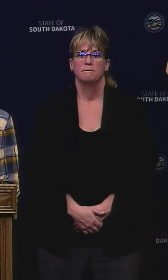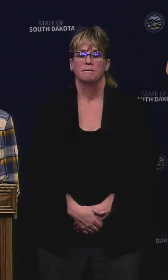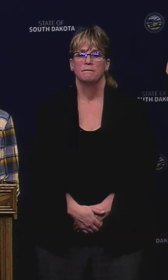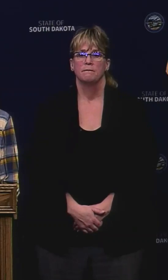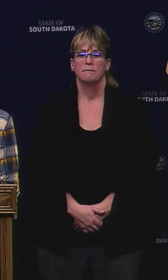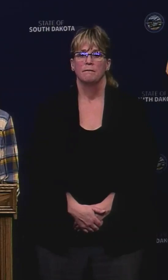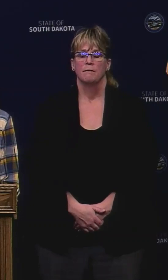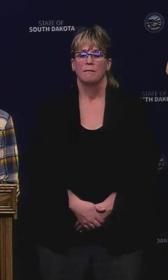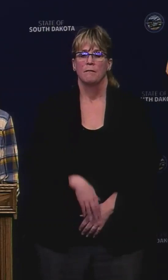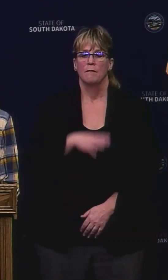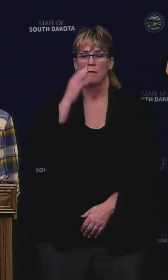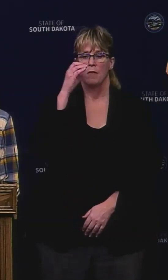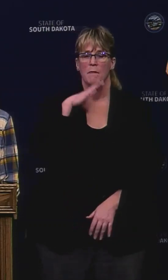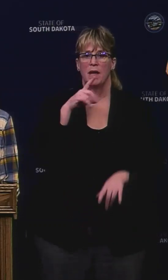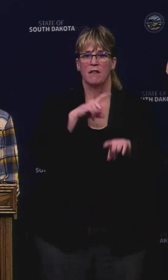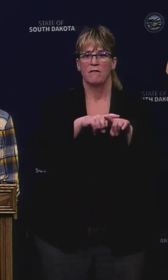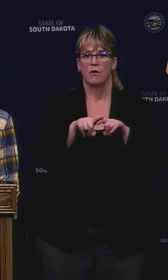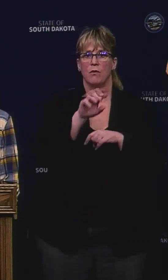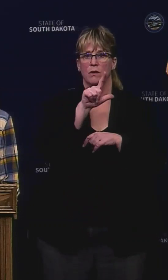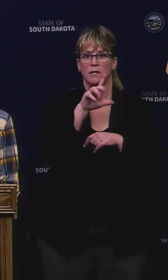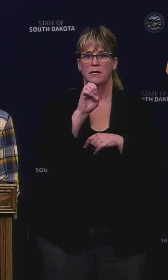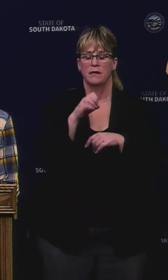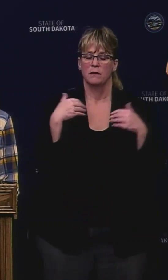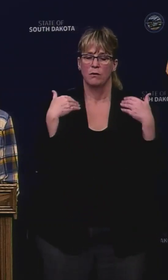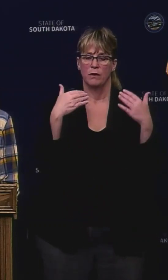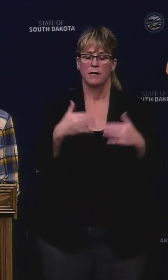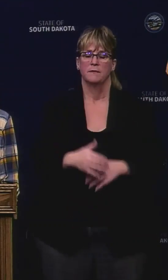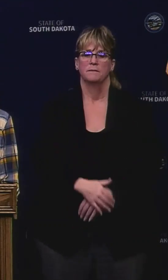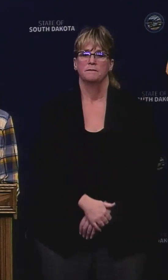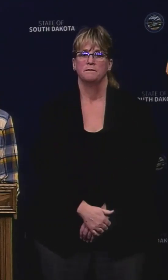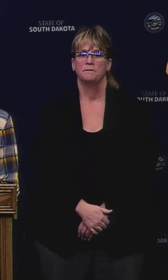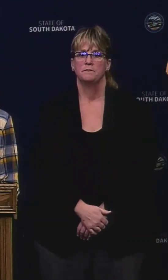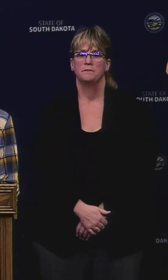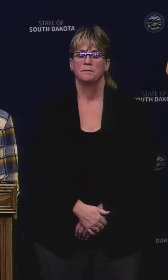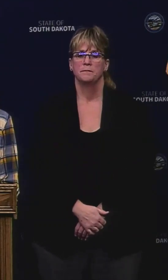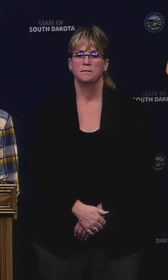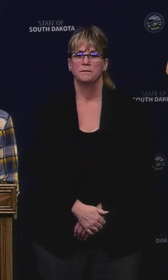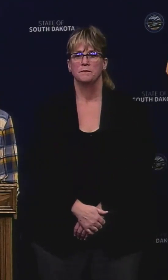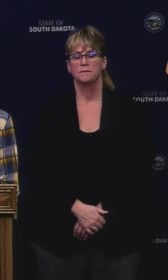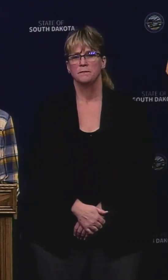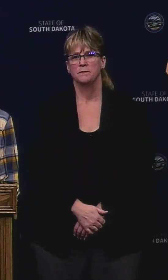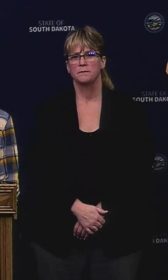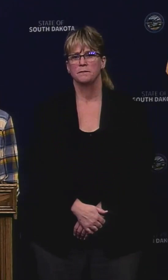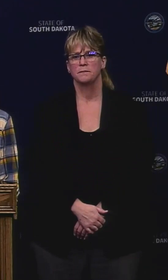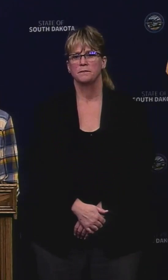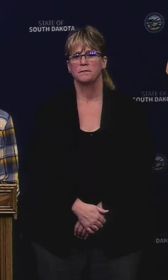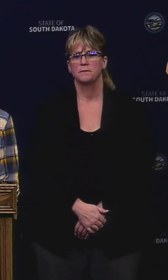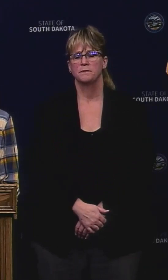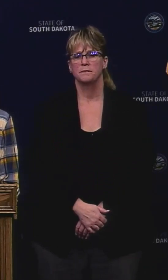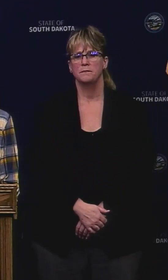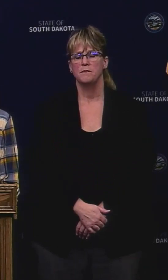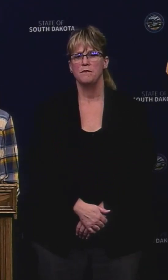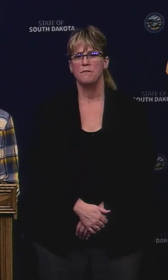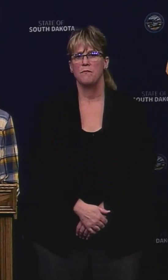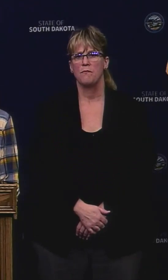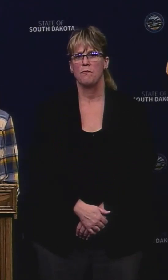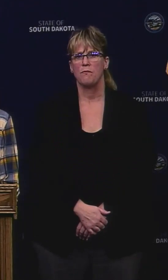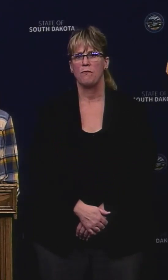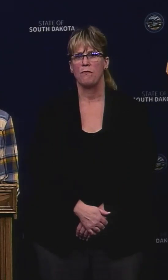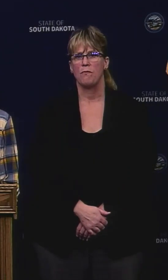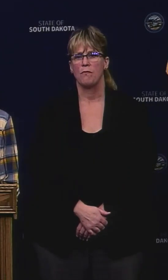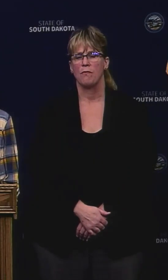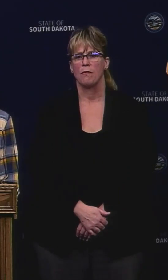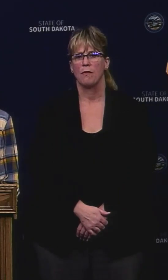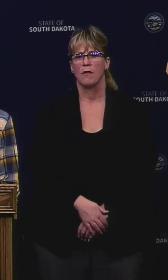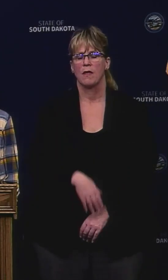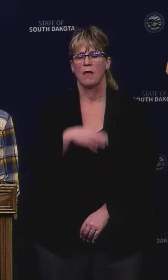Governor Lee Strubinger, SDPB. Sure, go ahead, Lee. Thank you, Governor. I wondered if you had any thoughts about